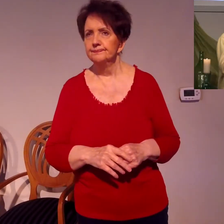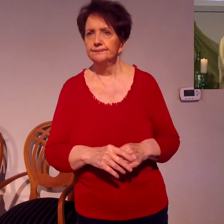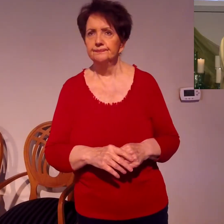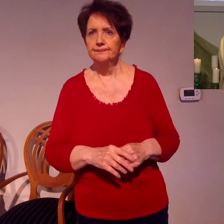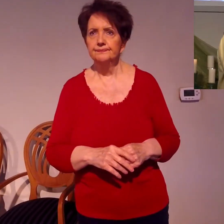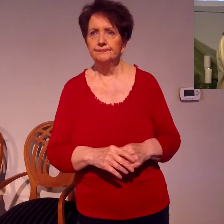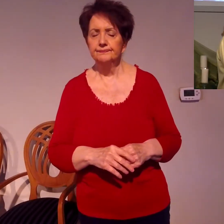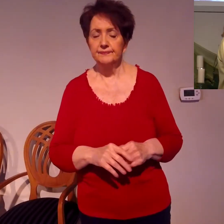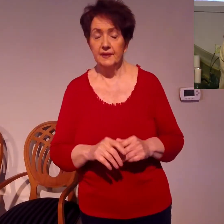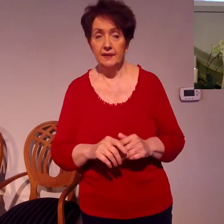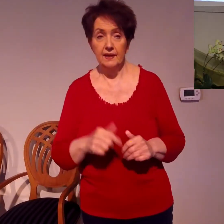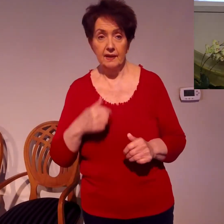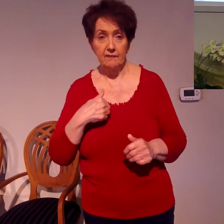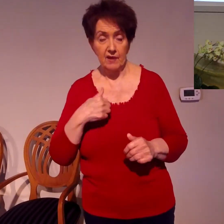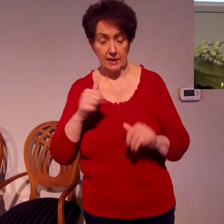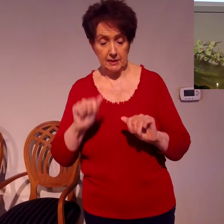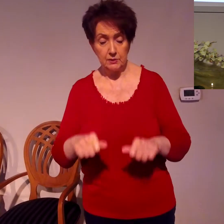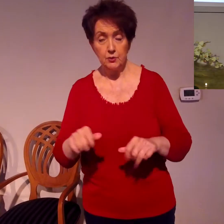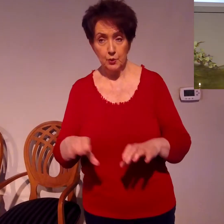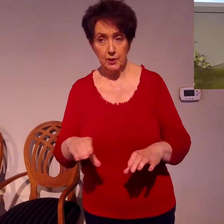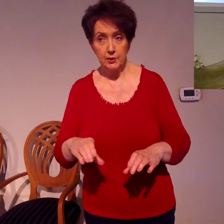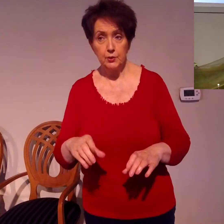If I can do this, you can.